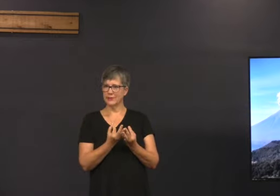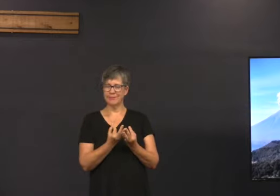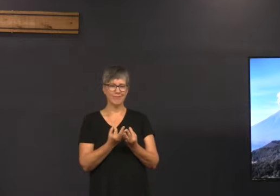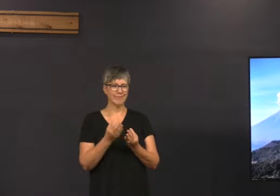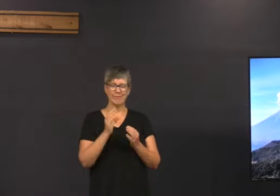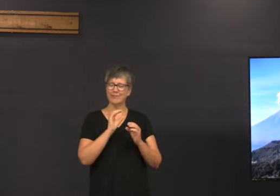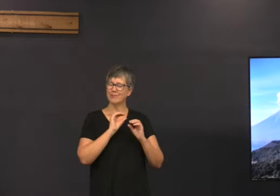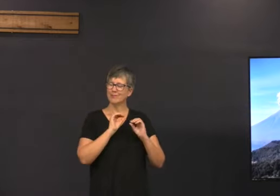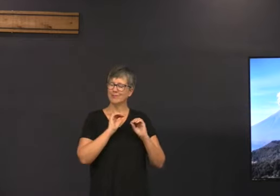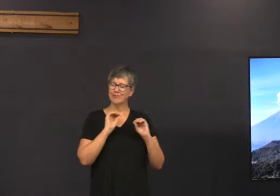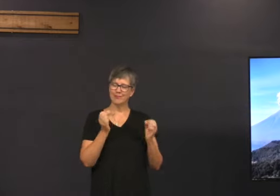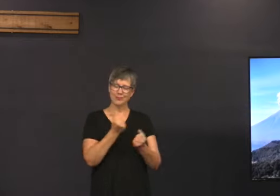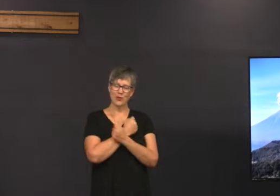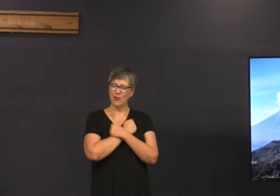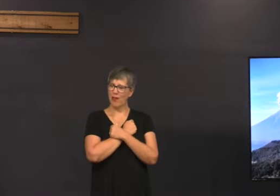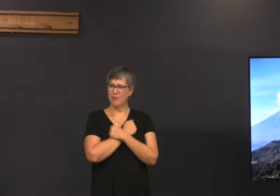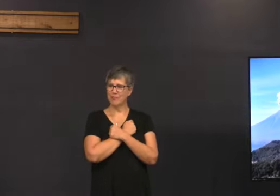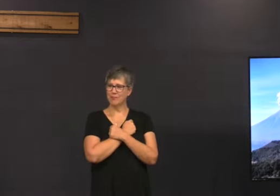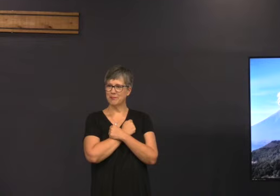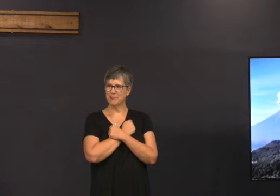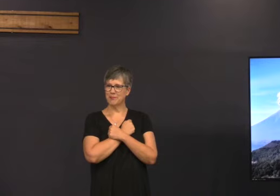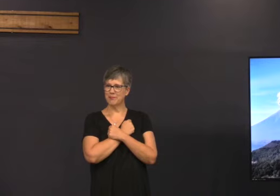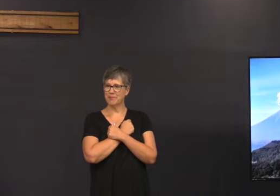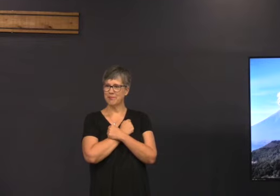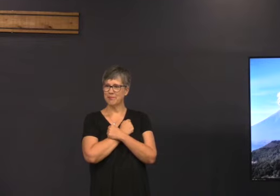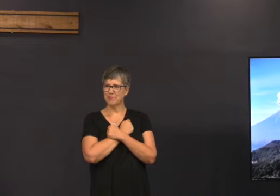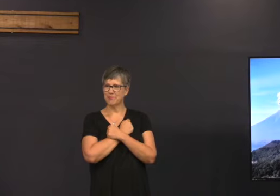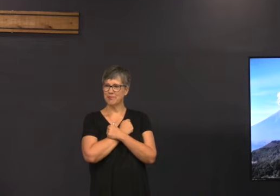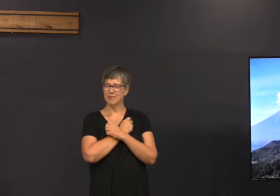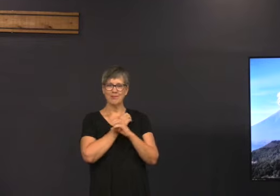No family, no love,